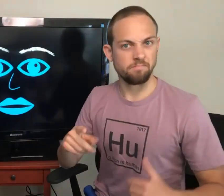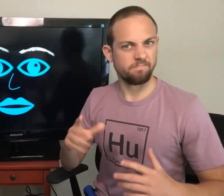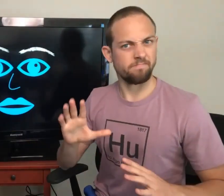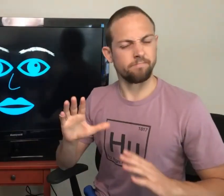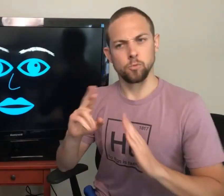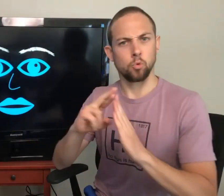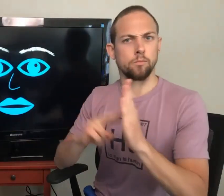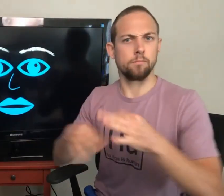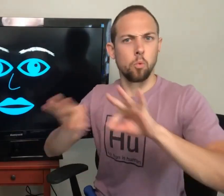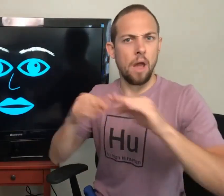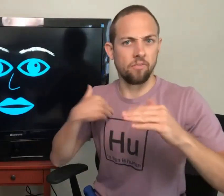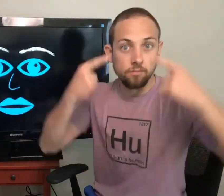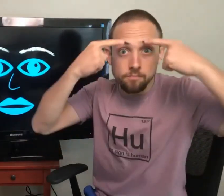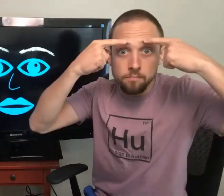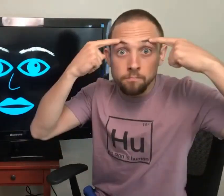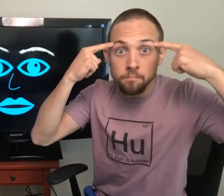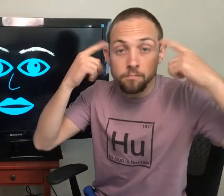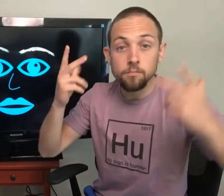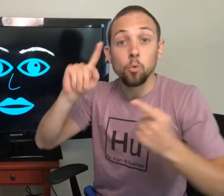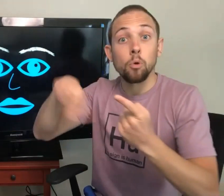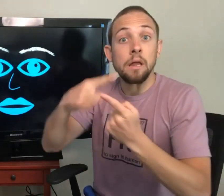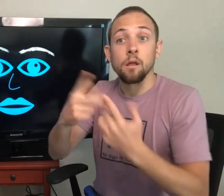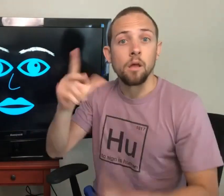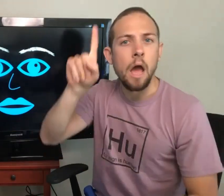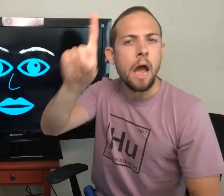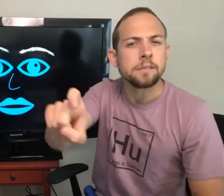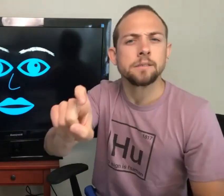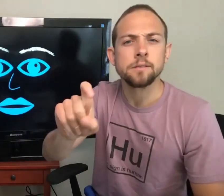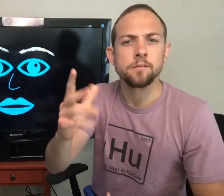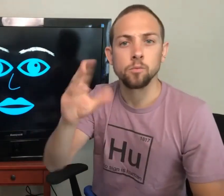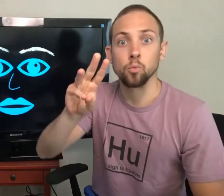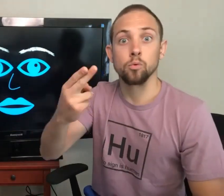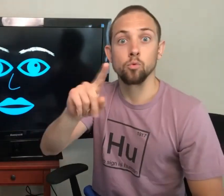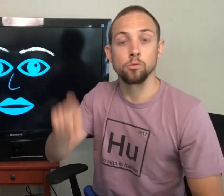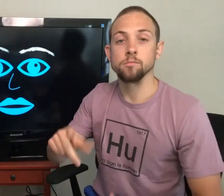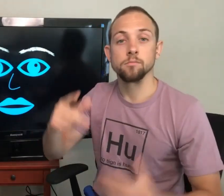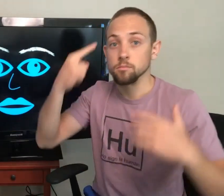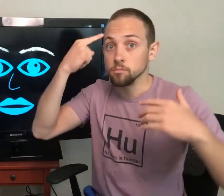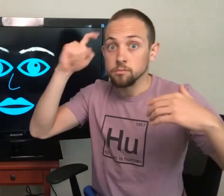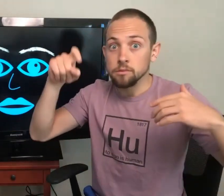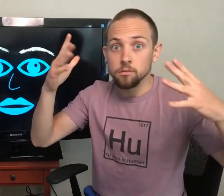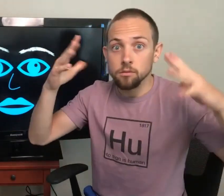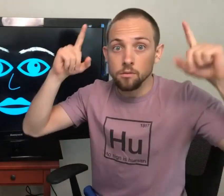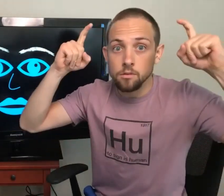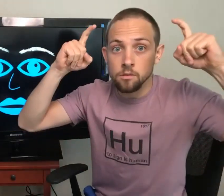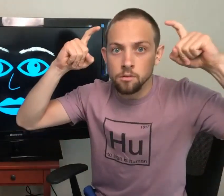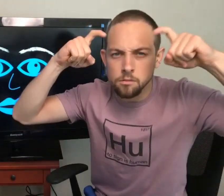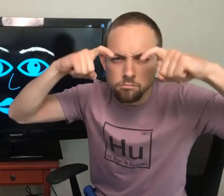similarity. So in a WH question, the most important part of the work your eyebrows need to do is that they